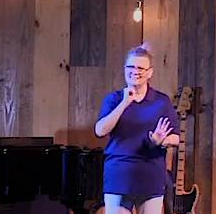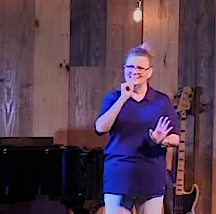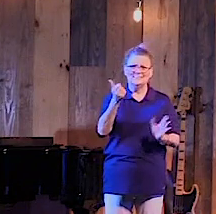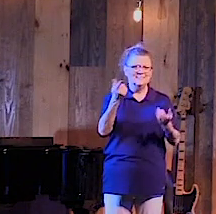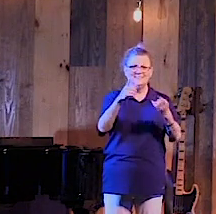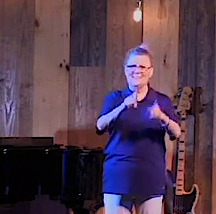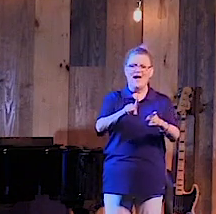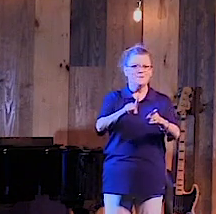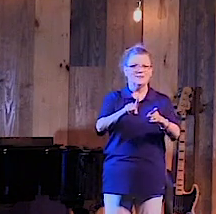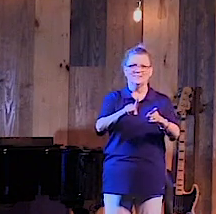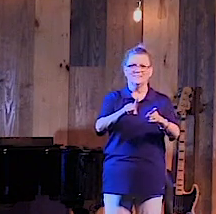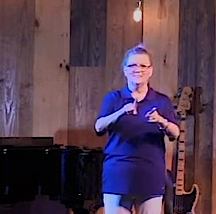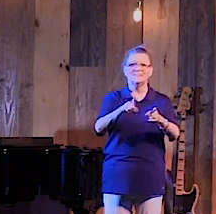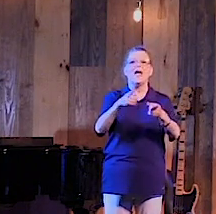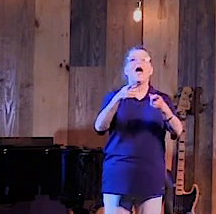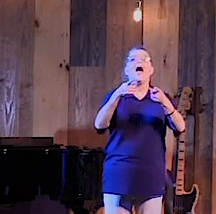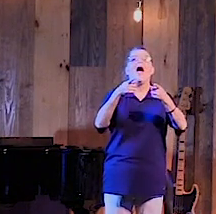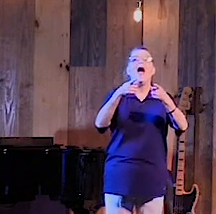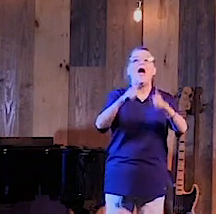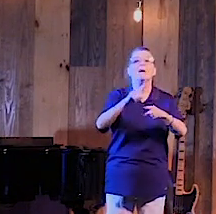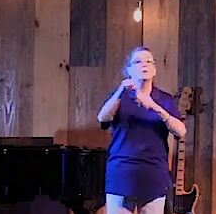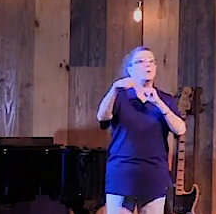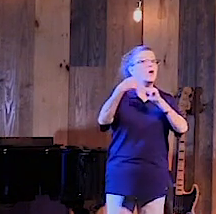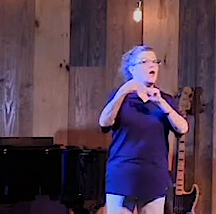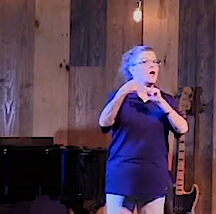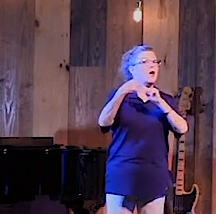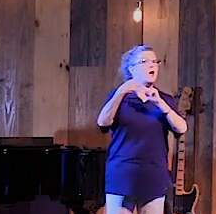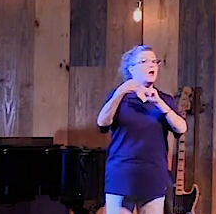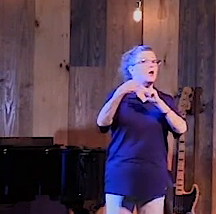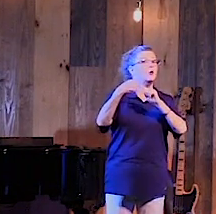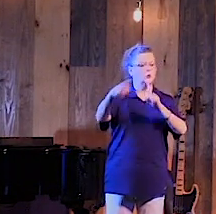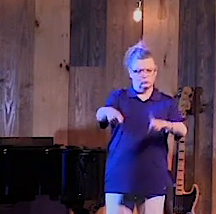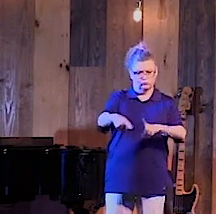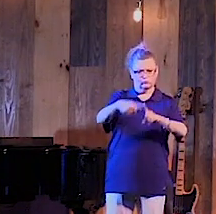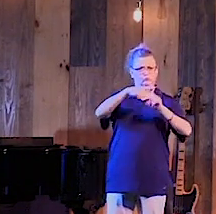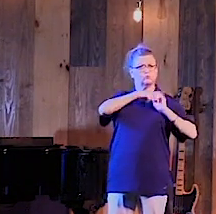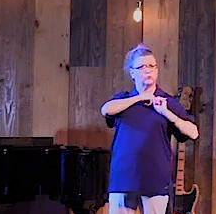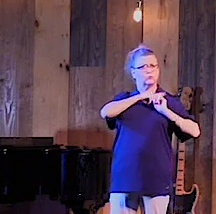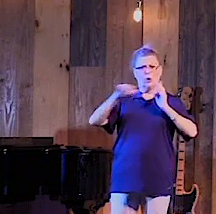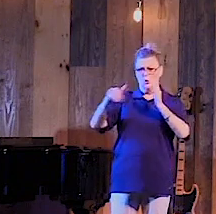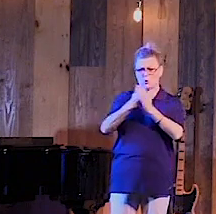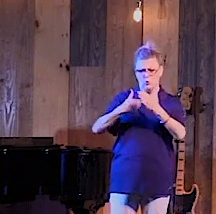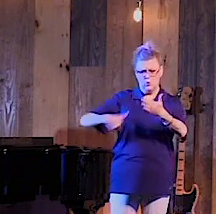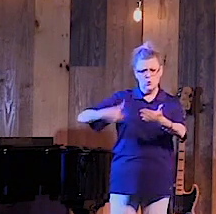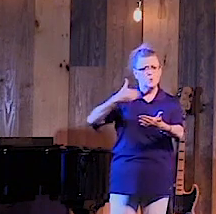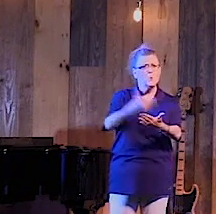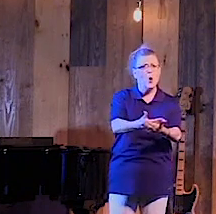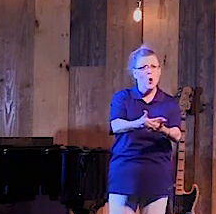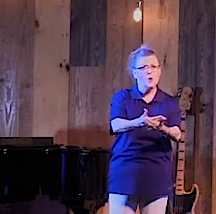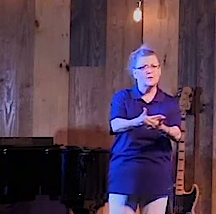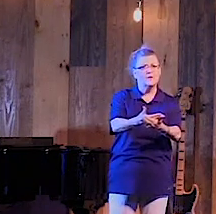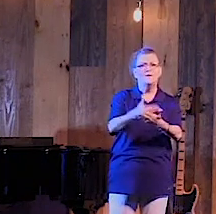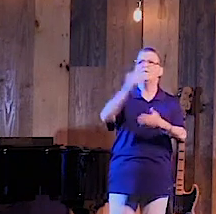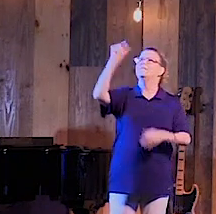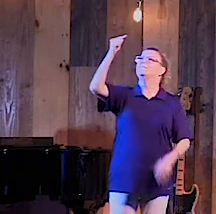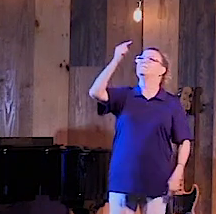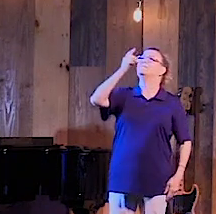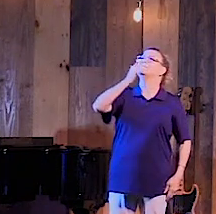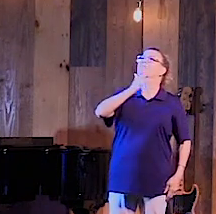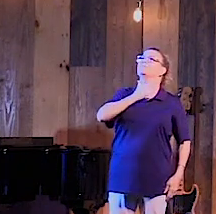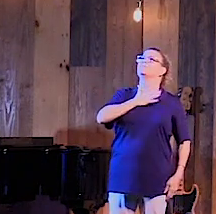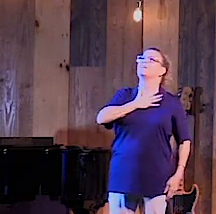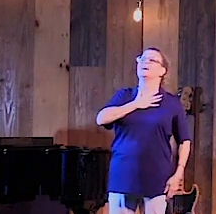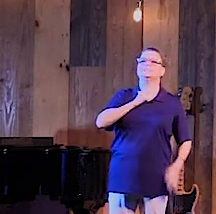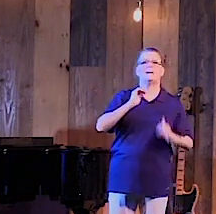child. It happens when you experience the new birth in Jesus Christ by God's grace, by placing your personal